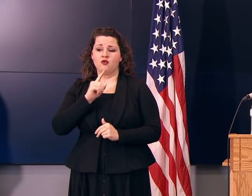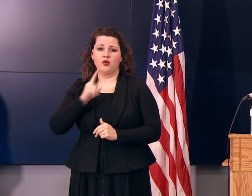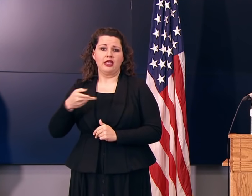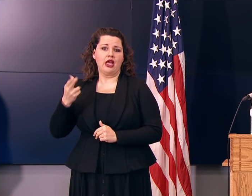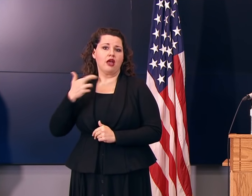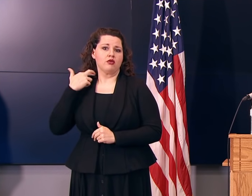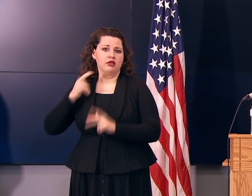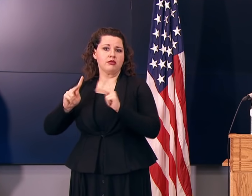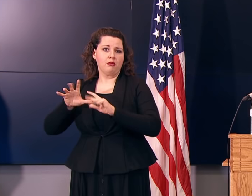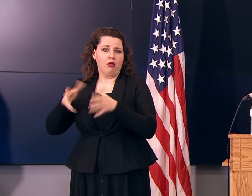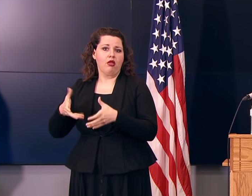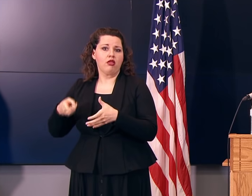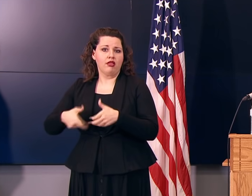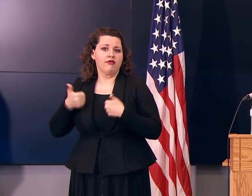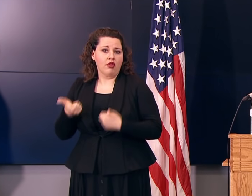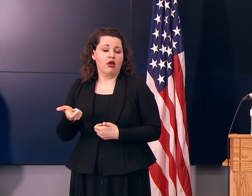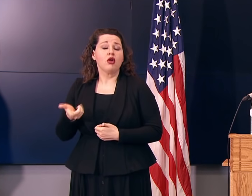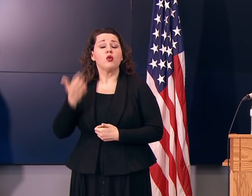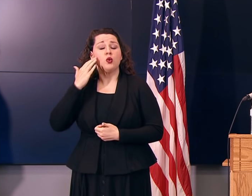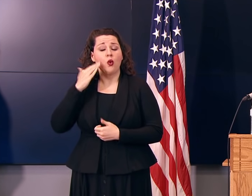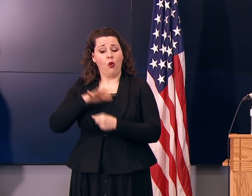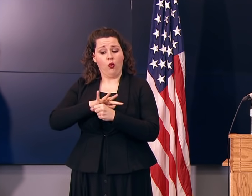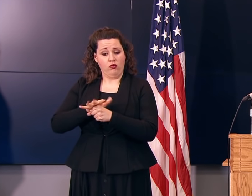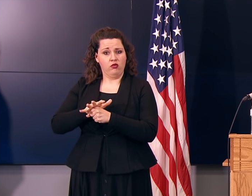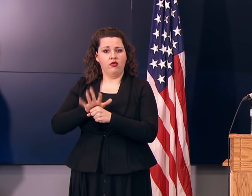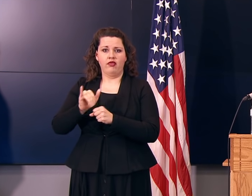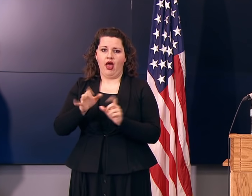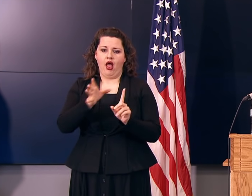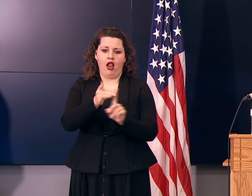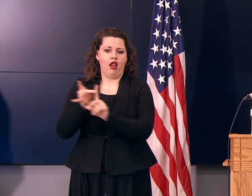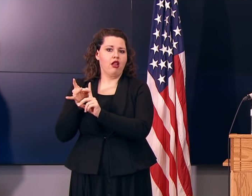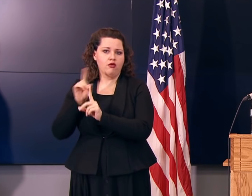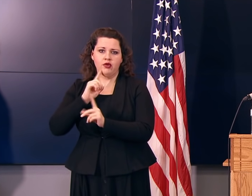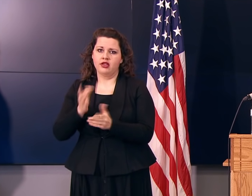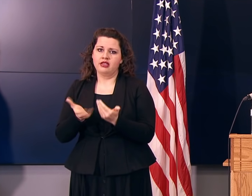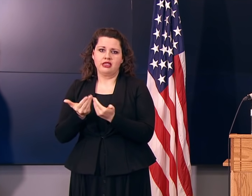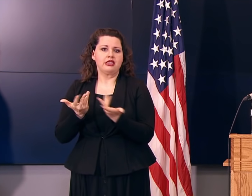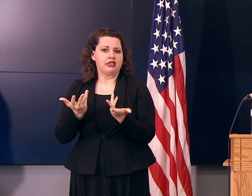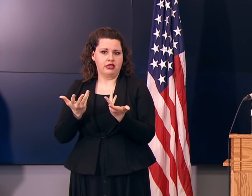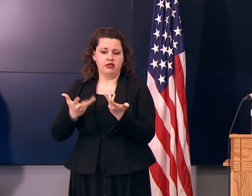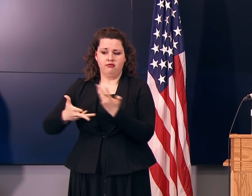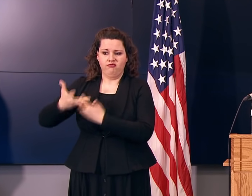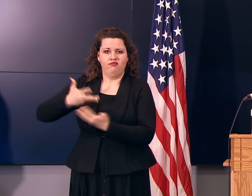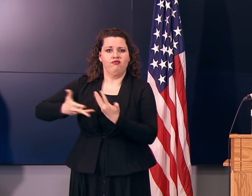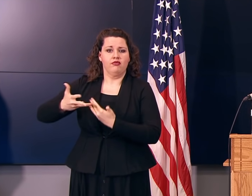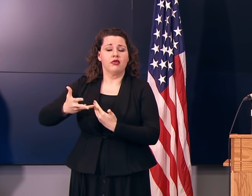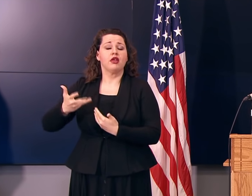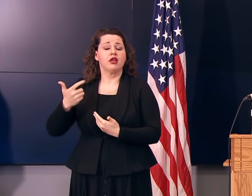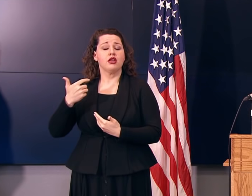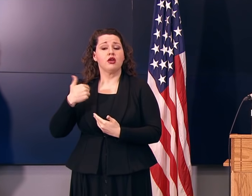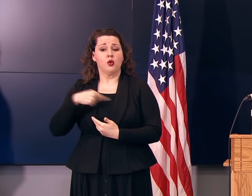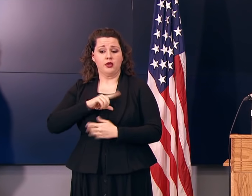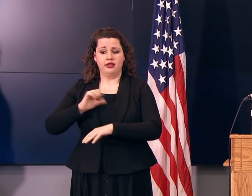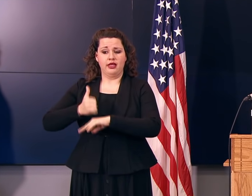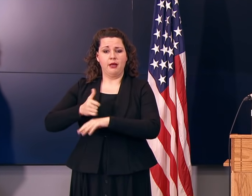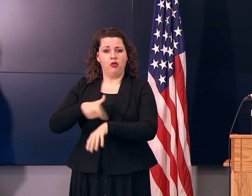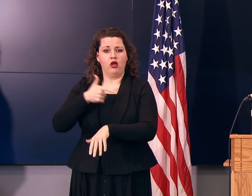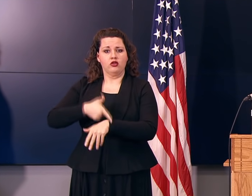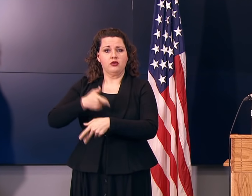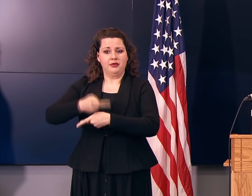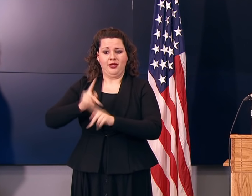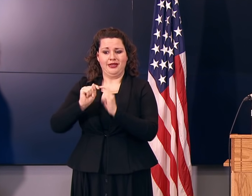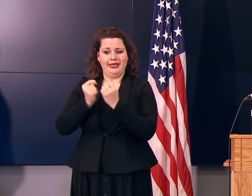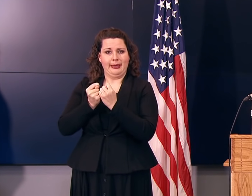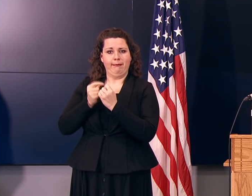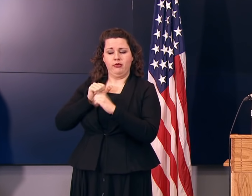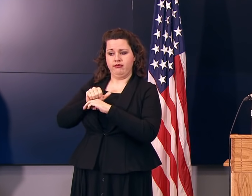who live there, because we know that COVID-19 spreads quickly in congregate settings. We're deploying long-term care strike